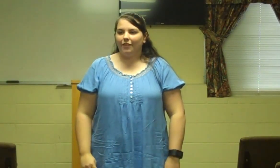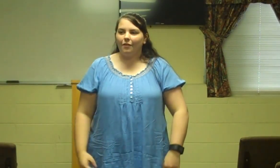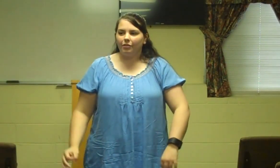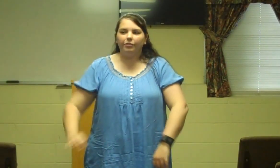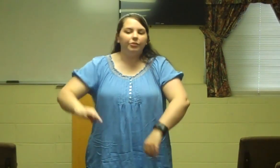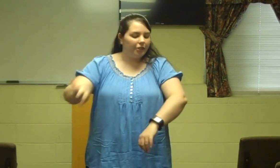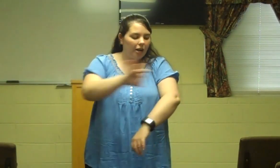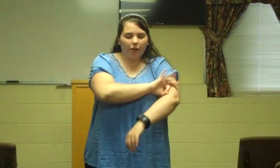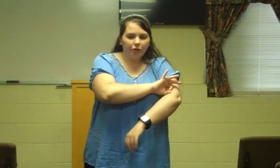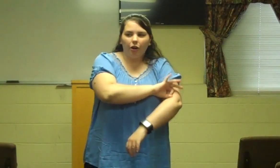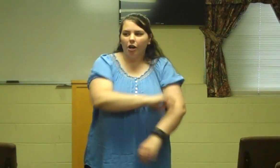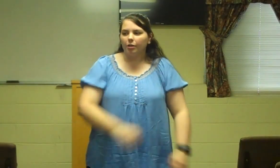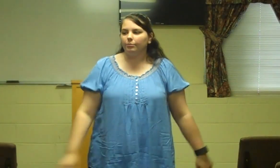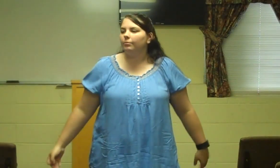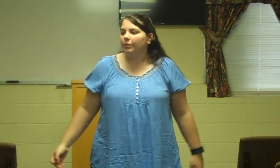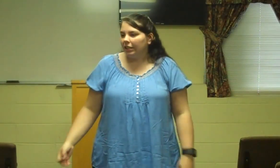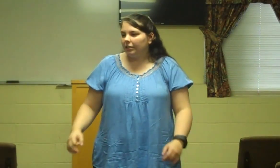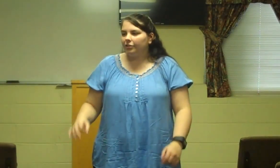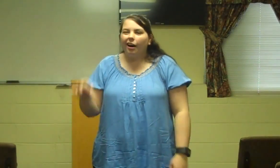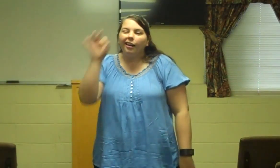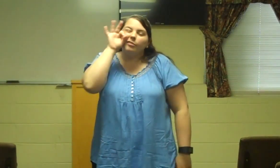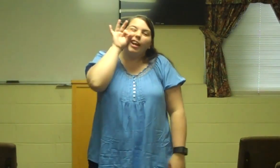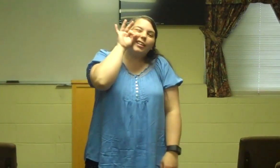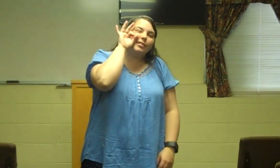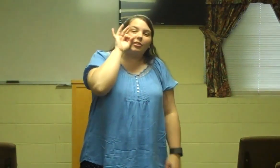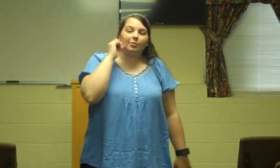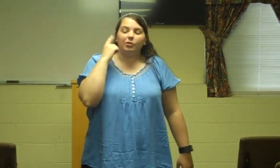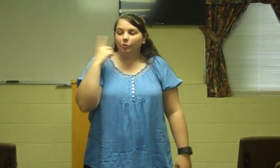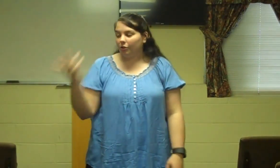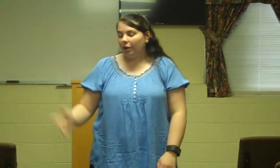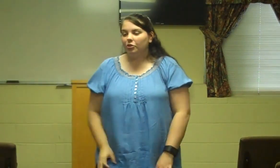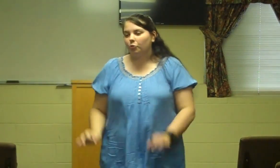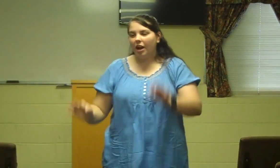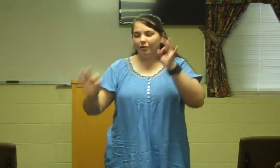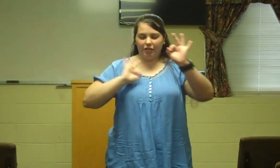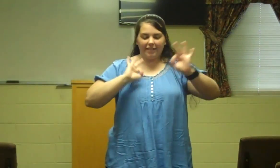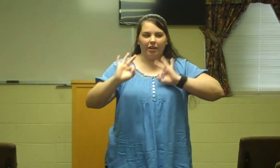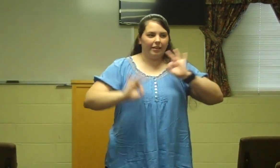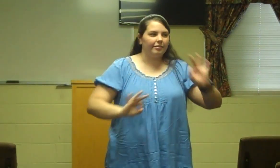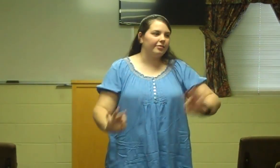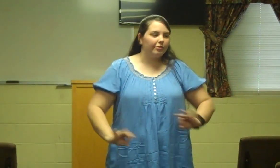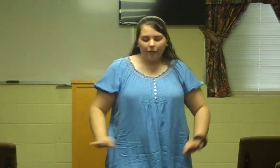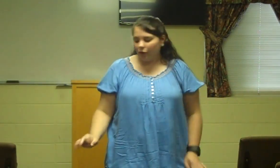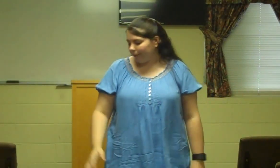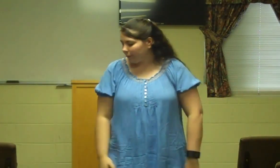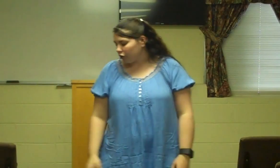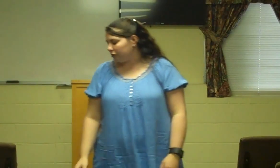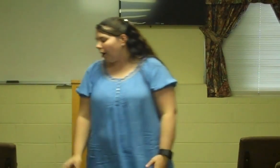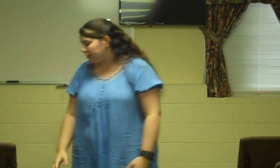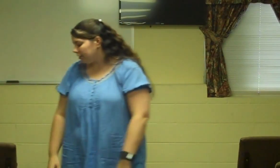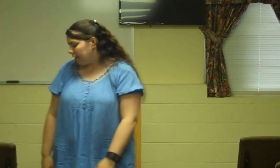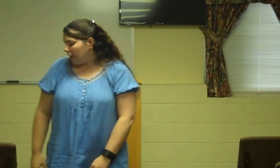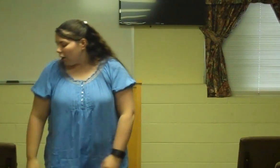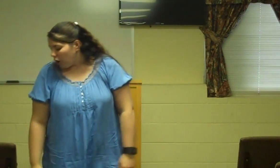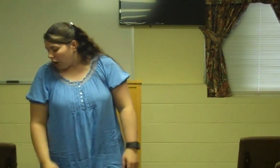If you have a dot on your arm, dot on your face, somebody drew one, just whatever, that's the sign for dot, for spot.